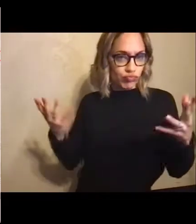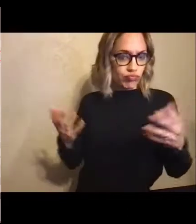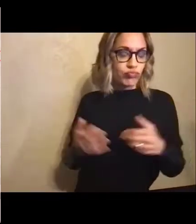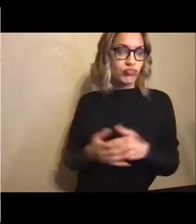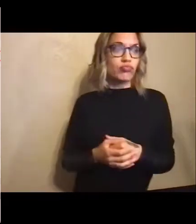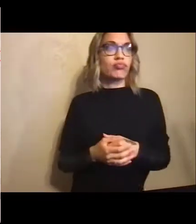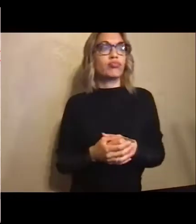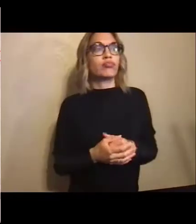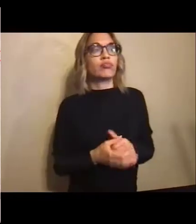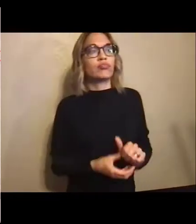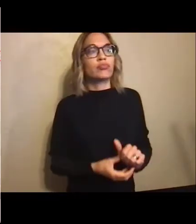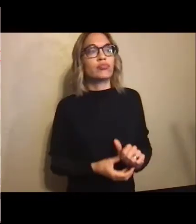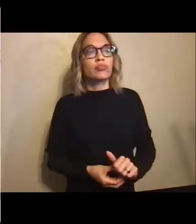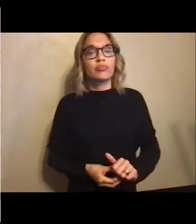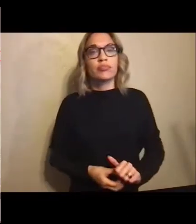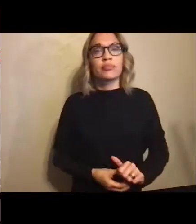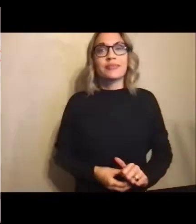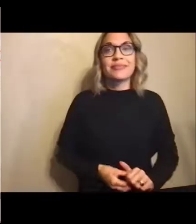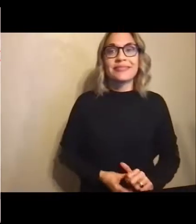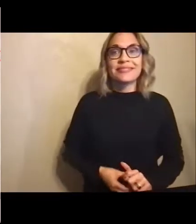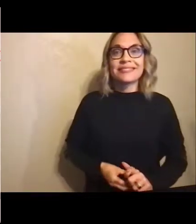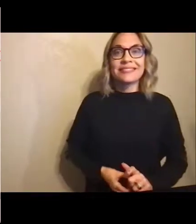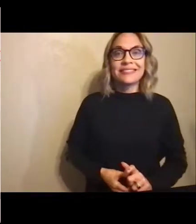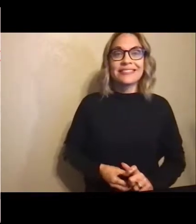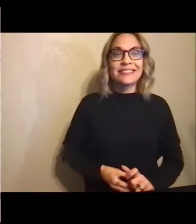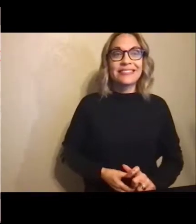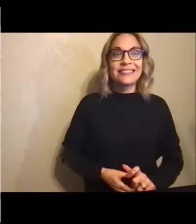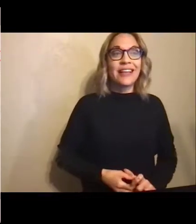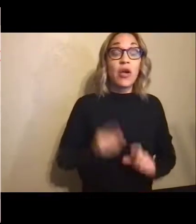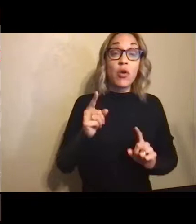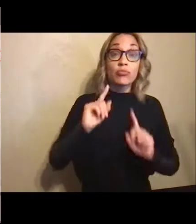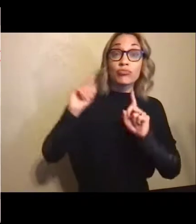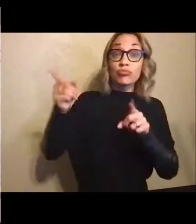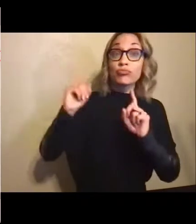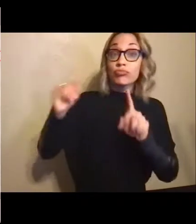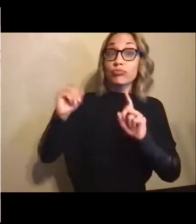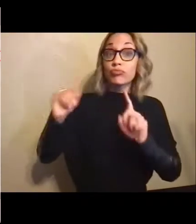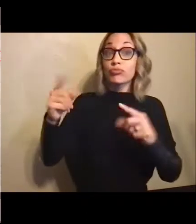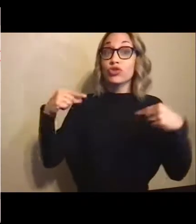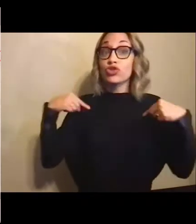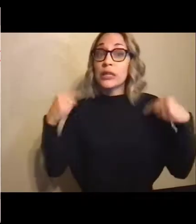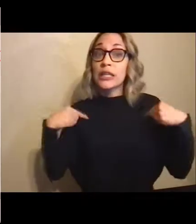If someone says they want to lose 25 pounds,